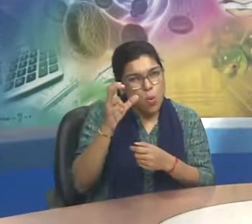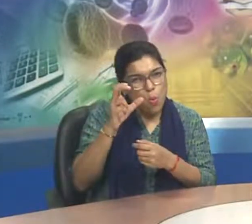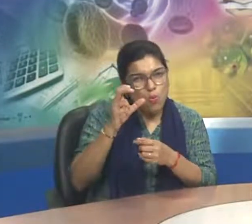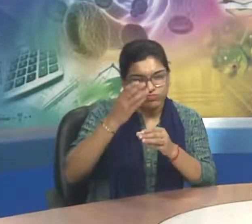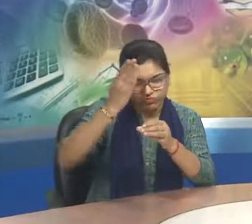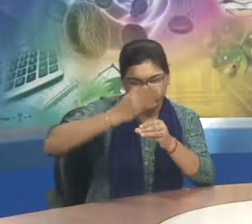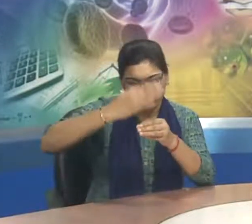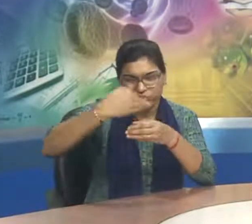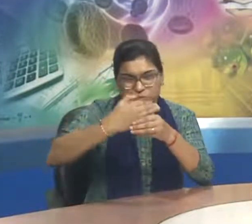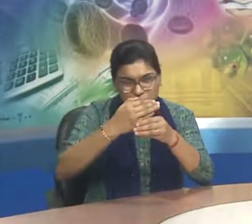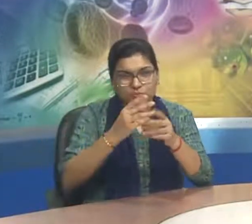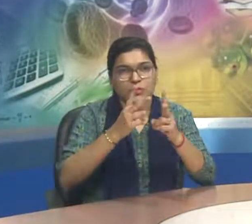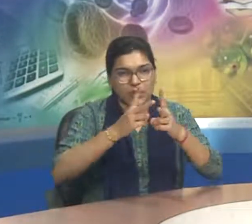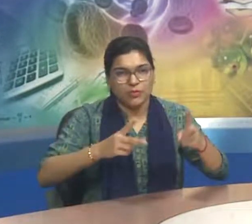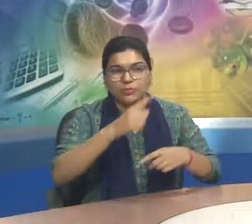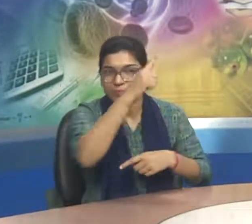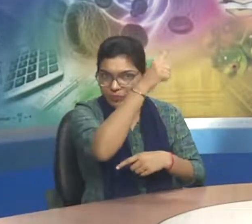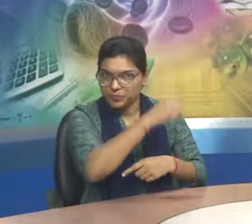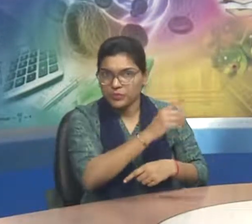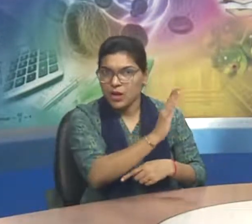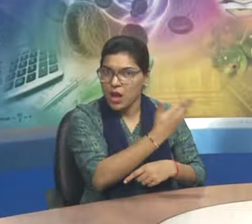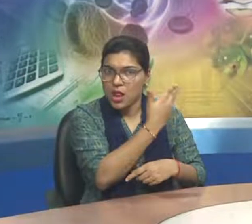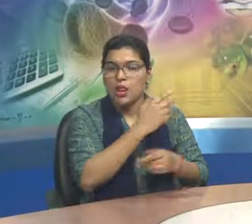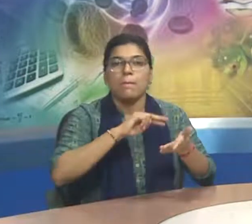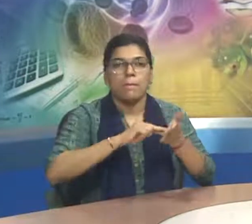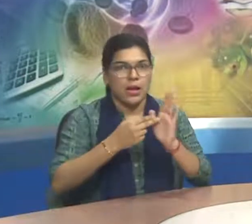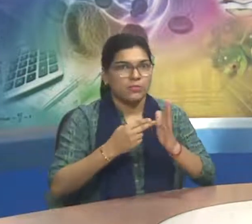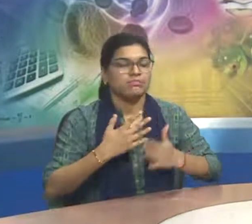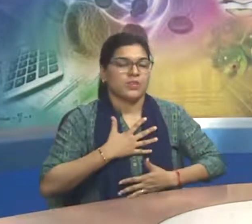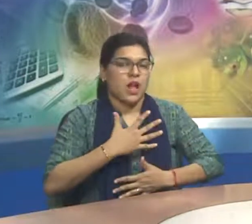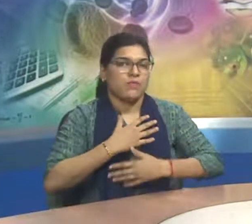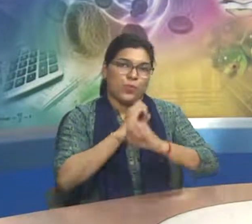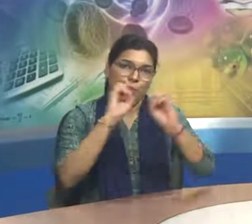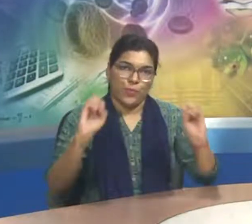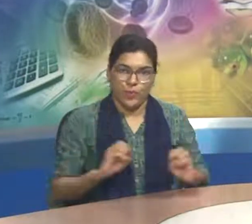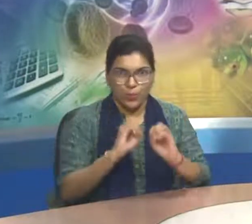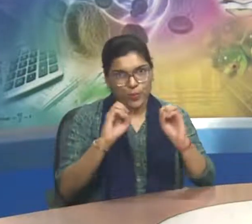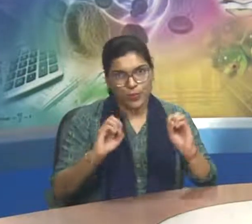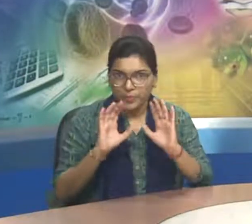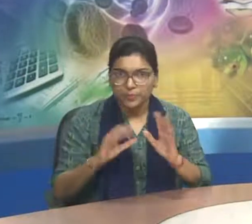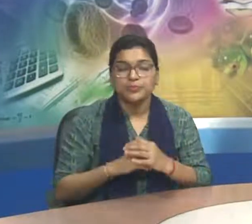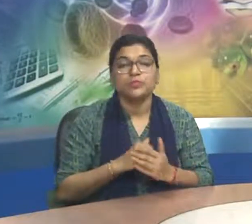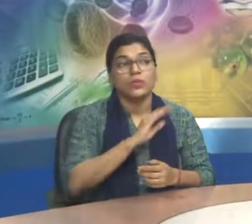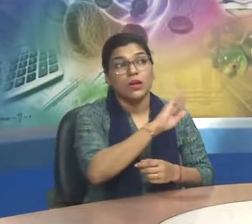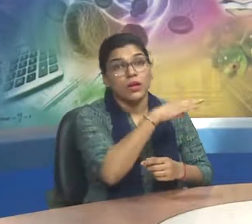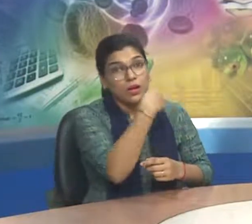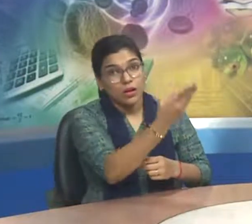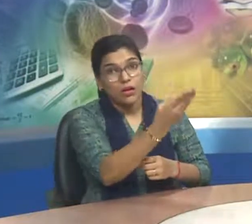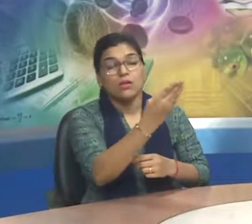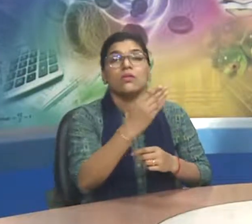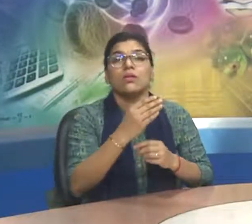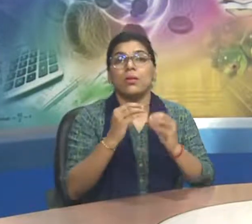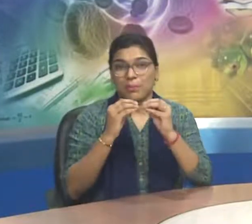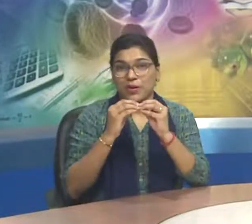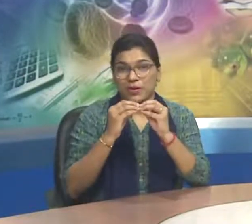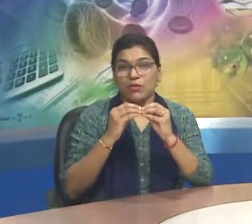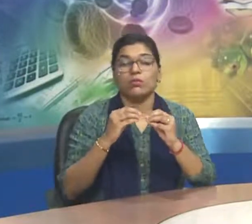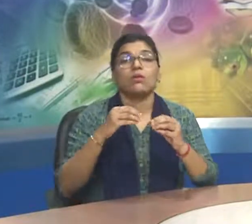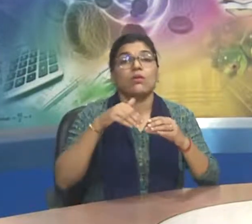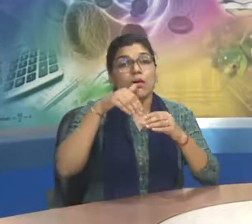energy, petroleum and natural gas, and also the metal ores. On the right side of